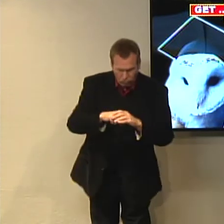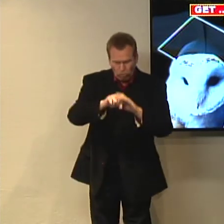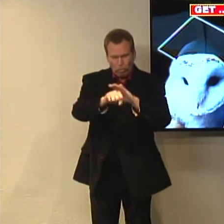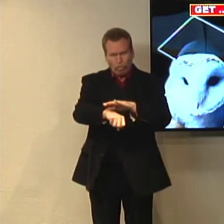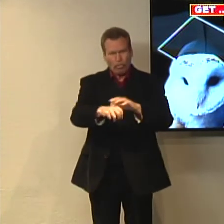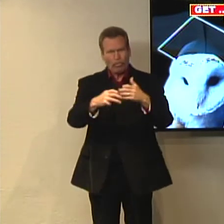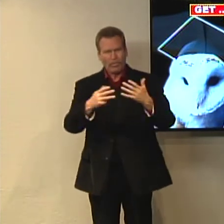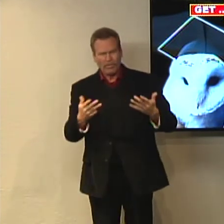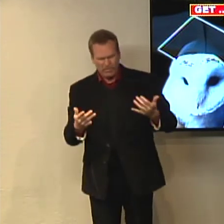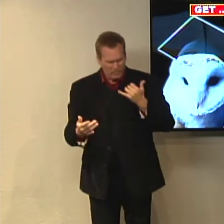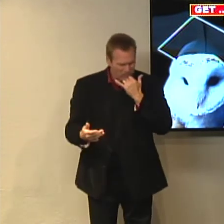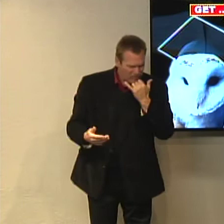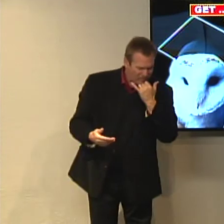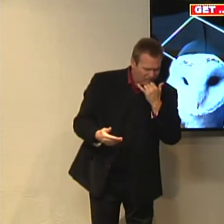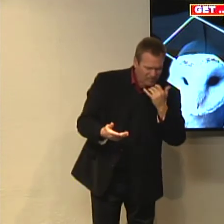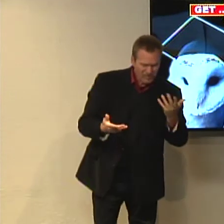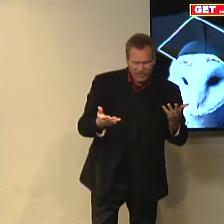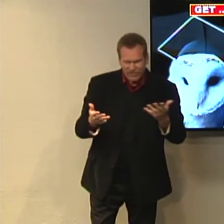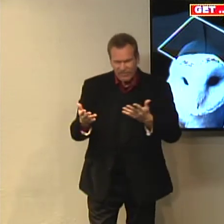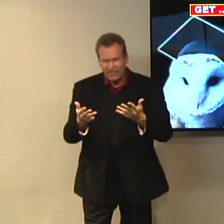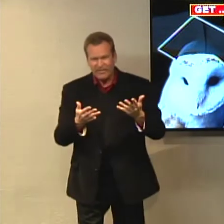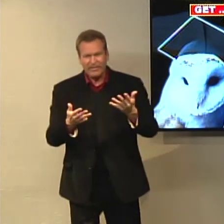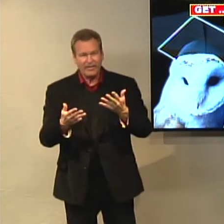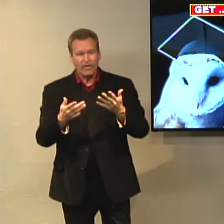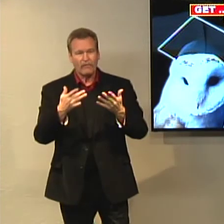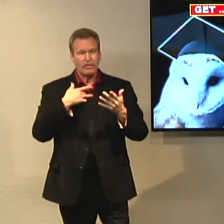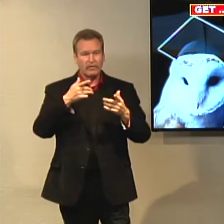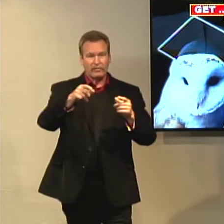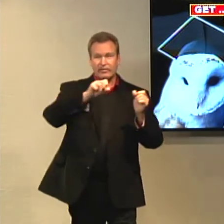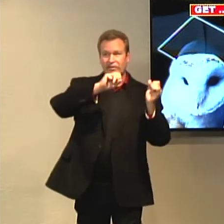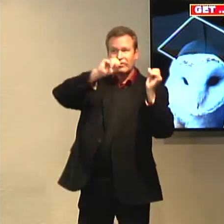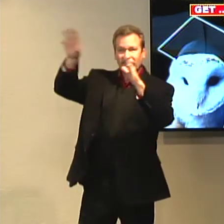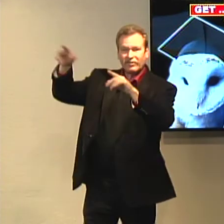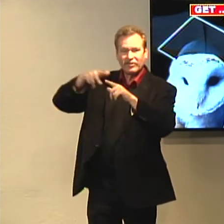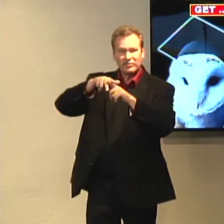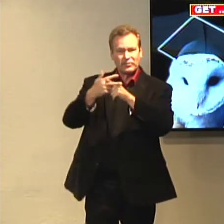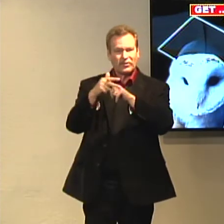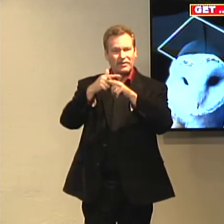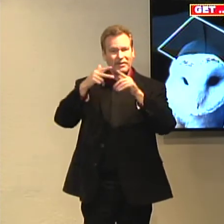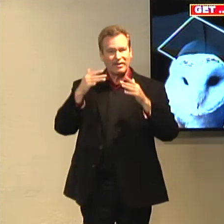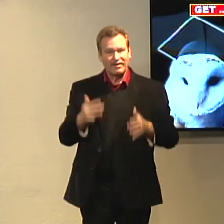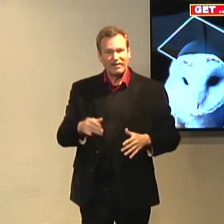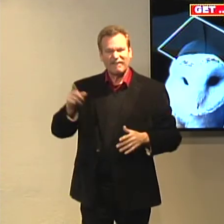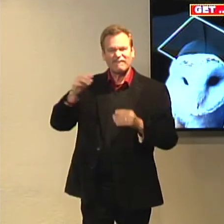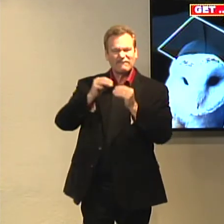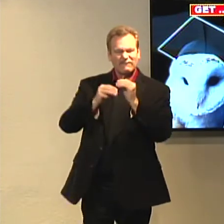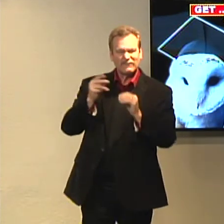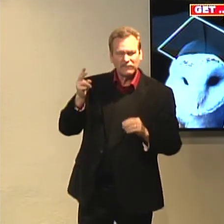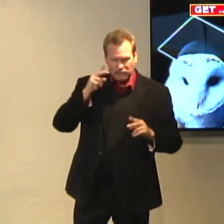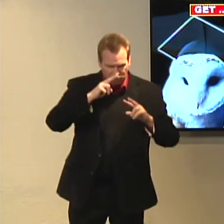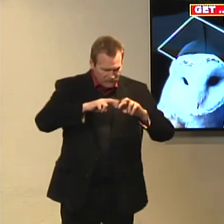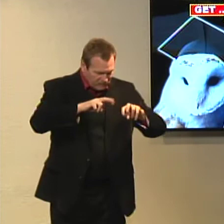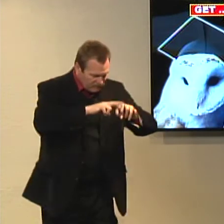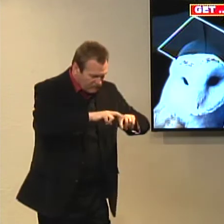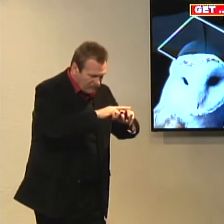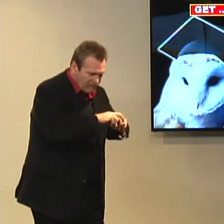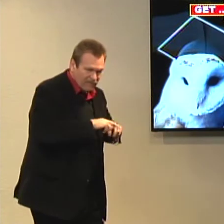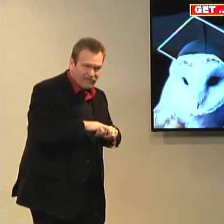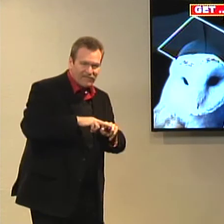For example, sometimes a person has a problem with their car, they don't know what to do, so they take it to a mechanic. And so the mechanic does